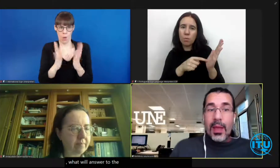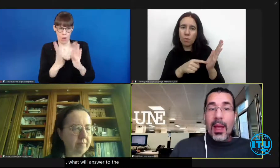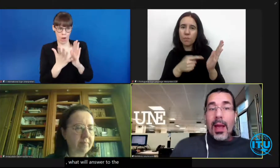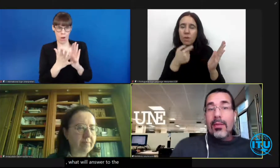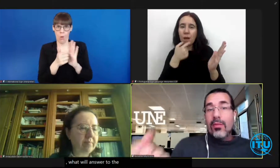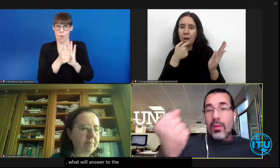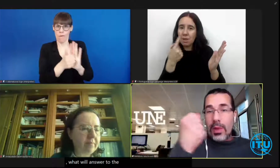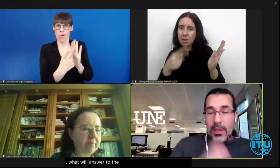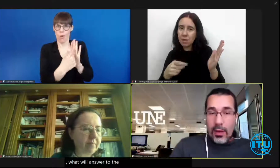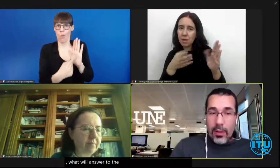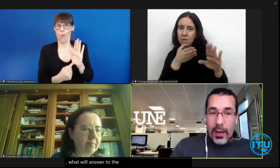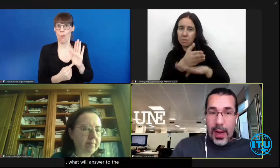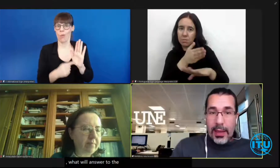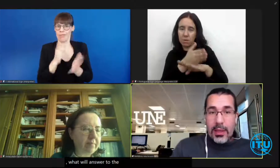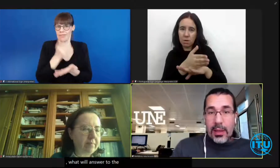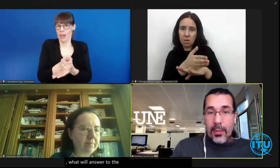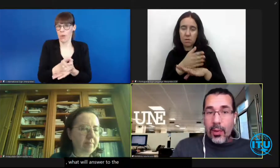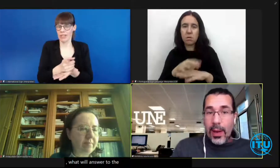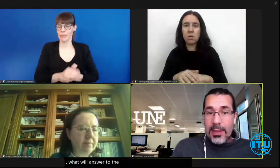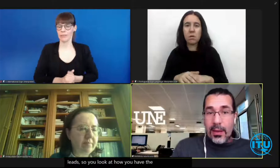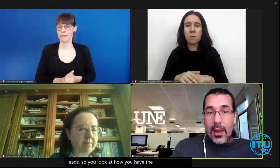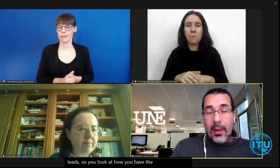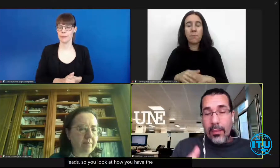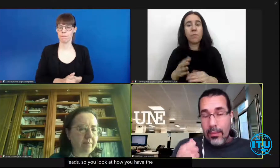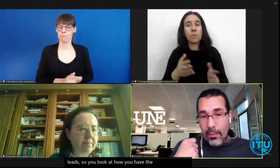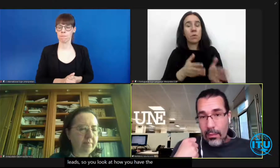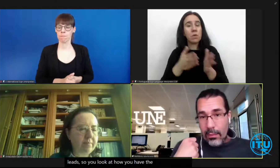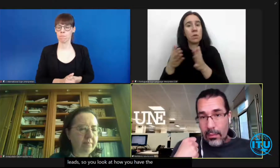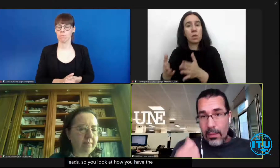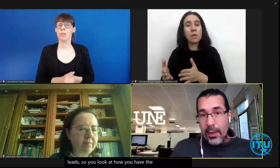Directive. And there's another annex that provides